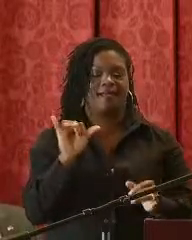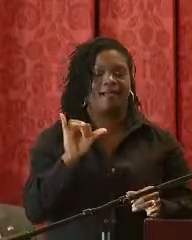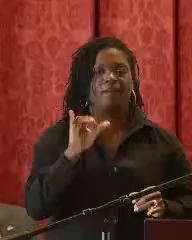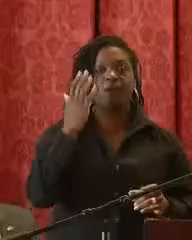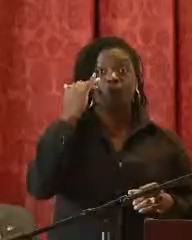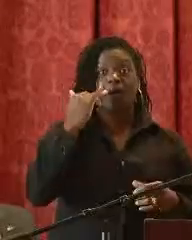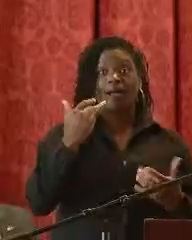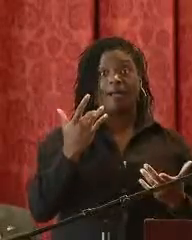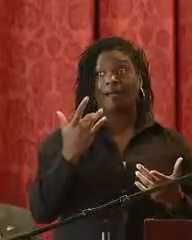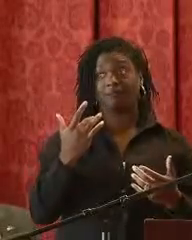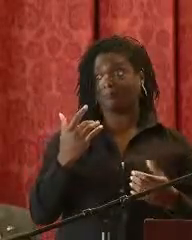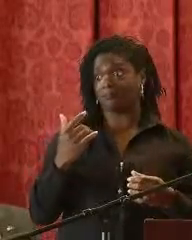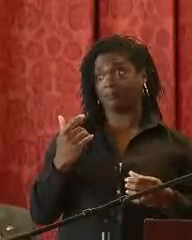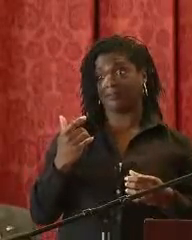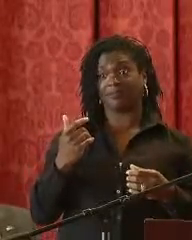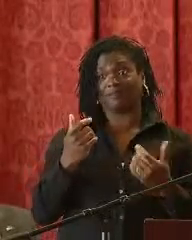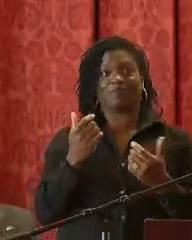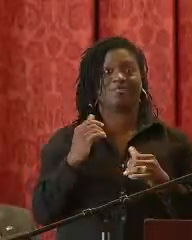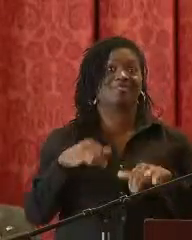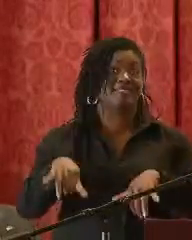of us know what's going to happen.